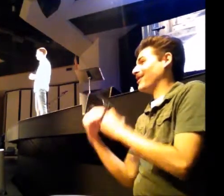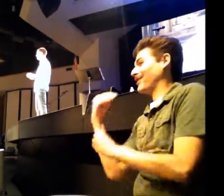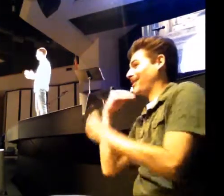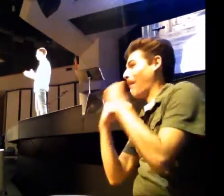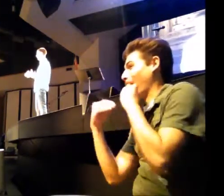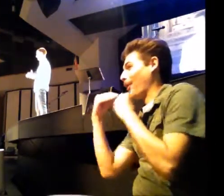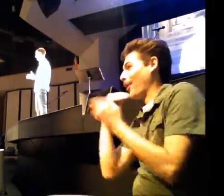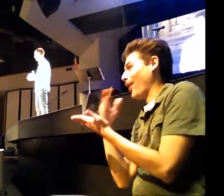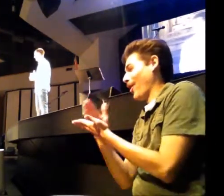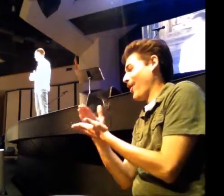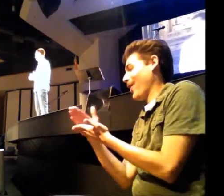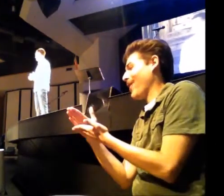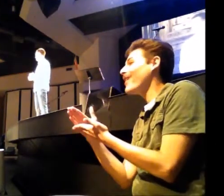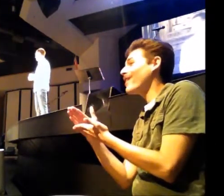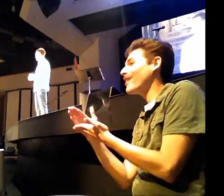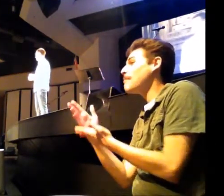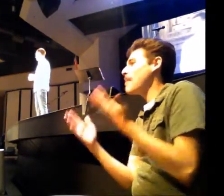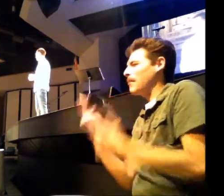it, you've probably seen a painting.